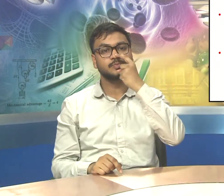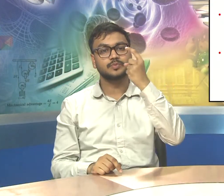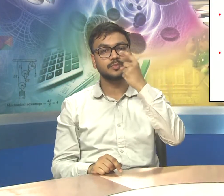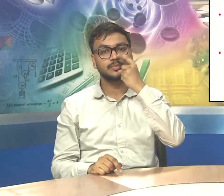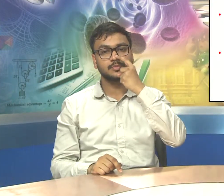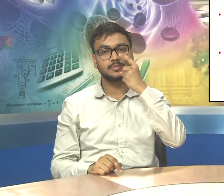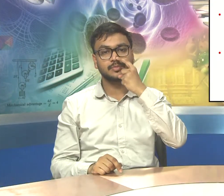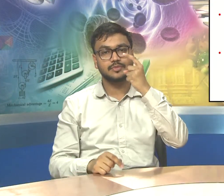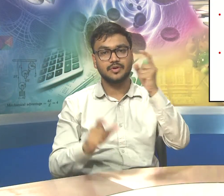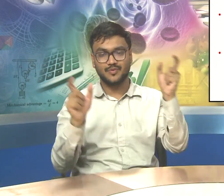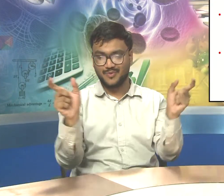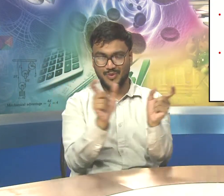This